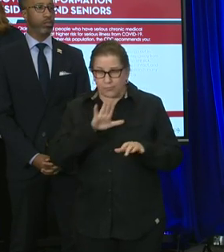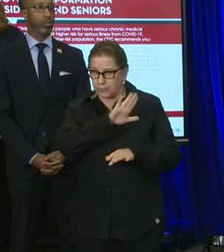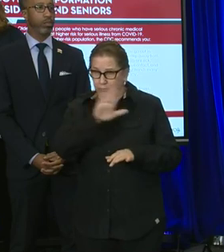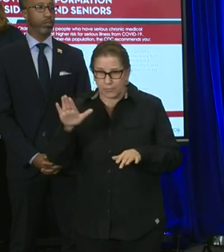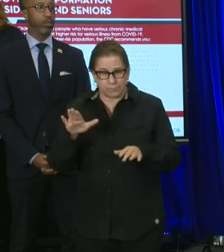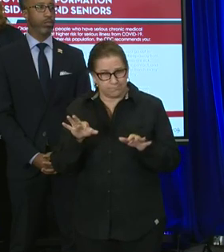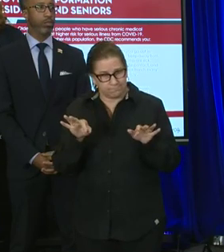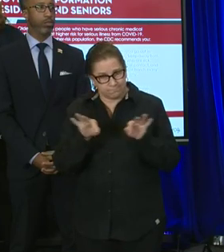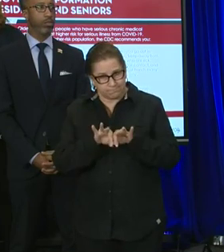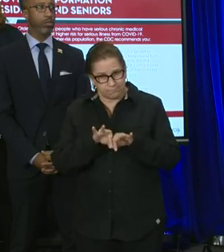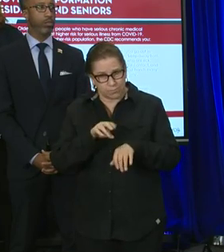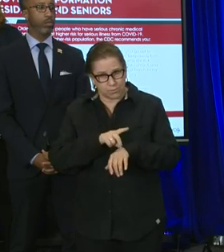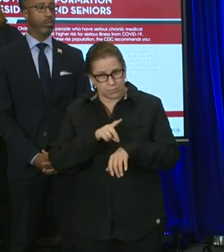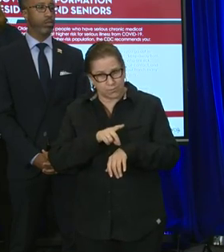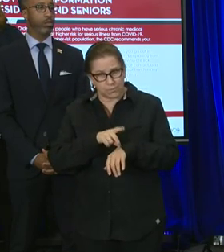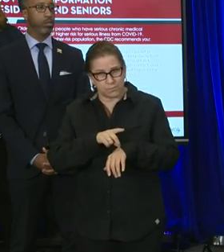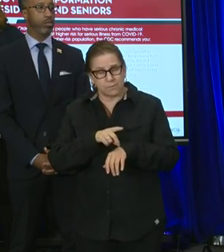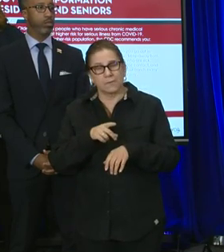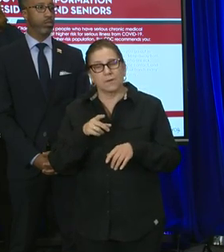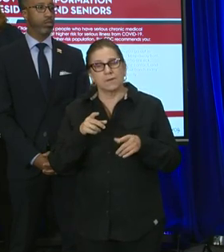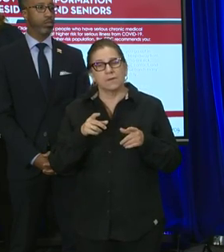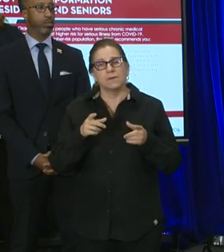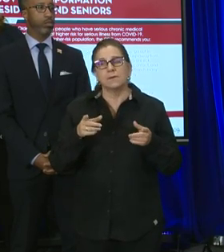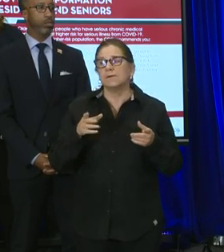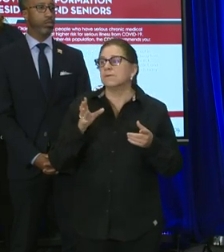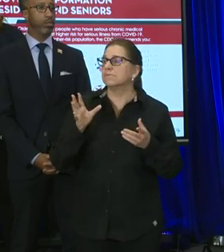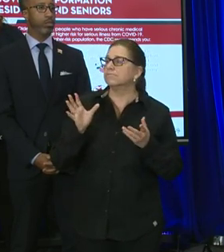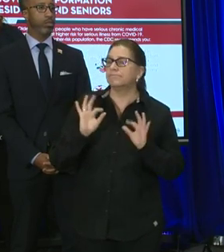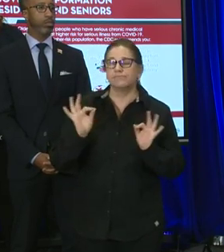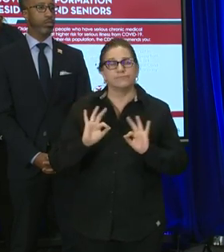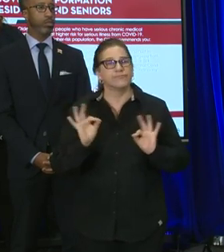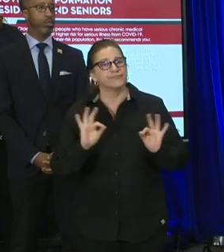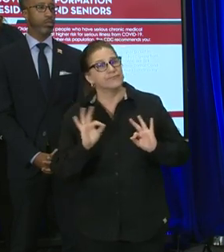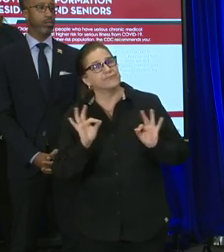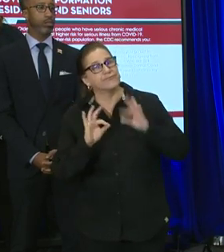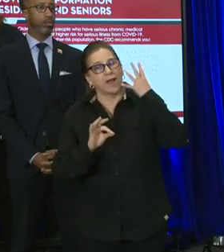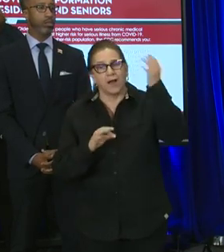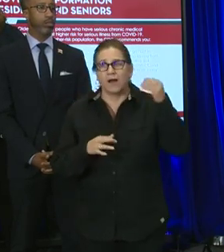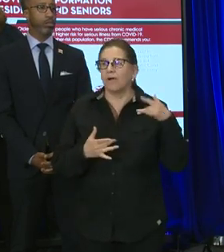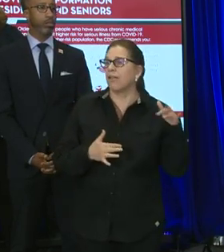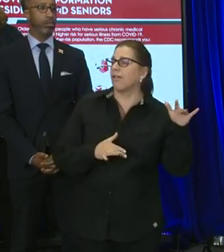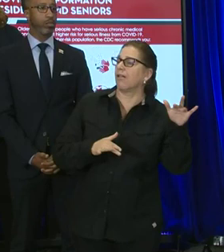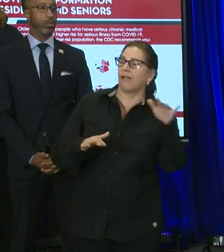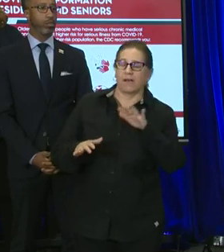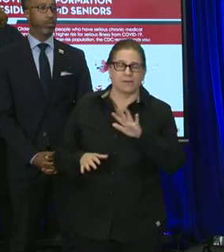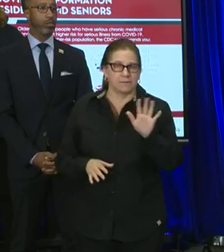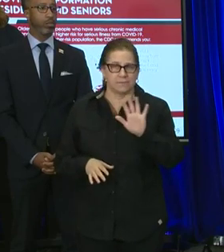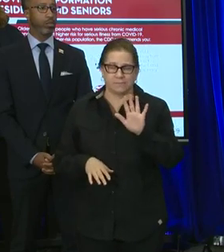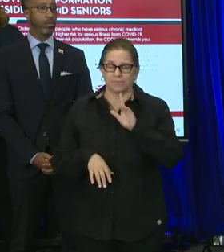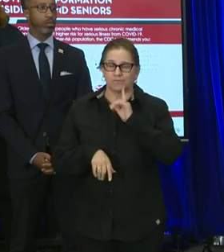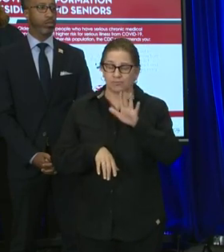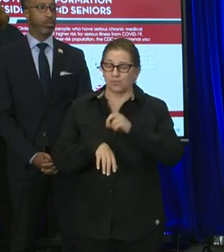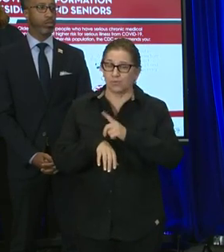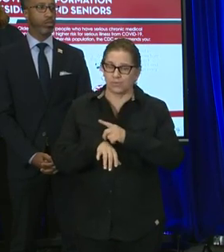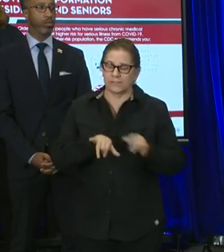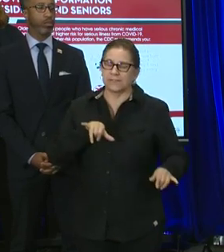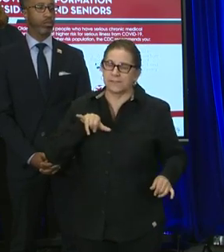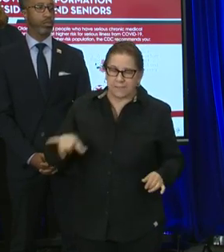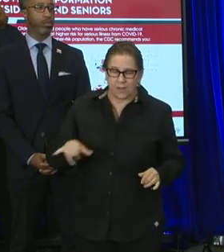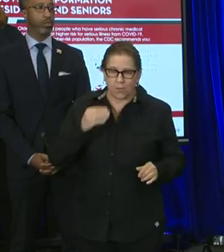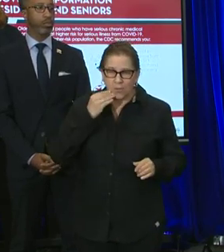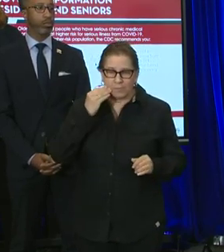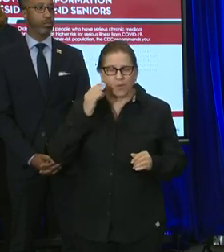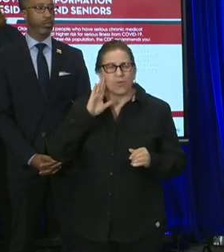home. Don't treat this like a normal weekend. There will be more weekends, more nice days, and right now we're